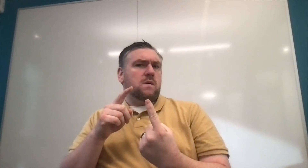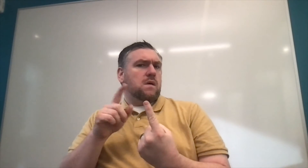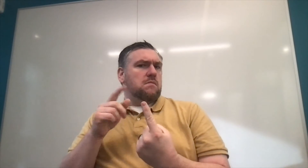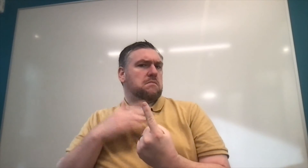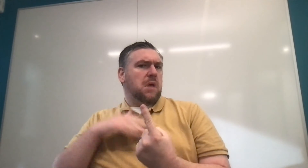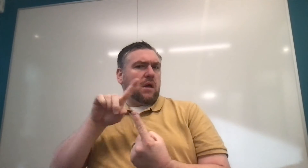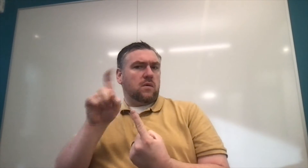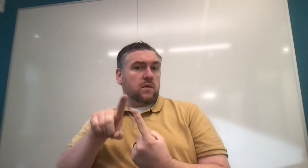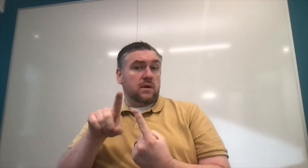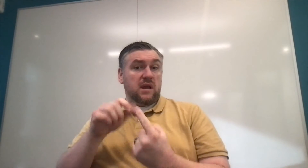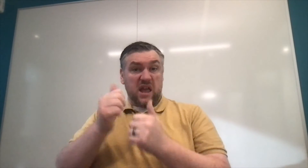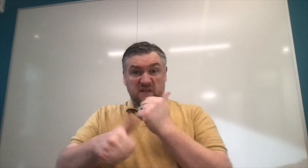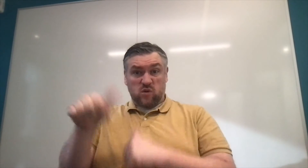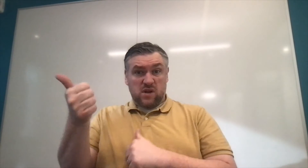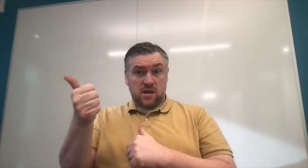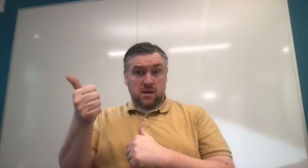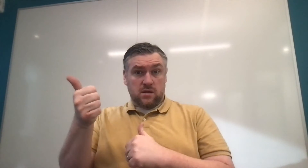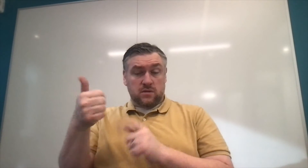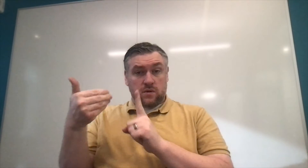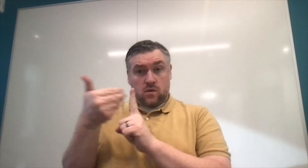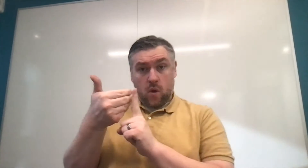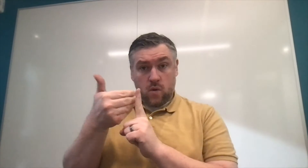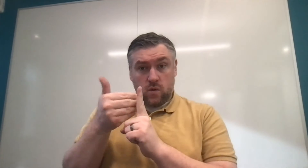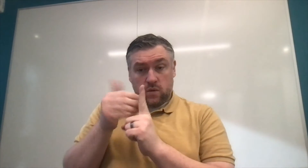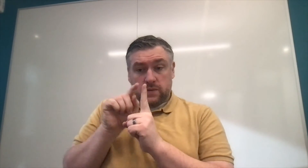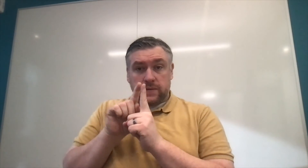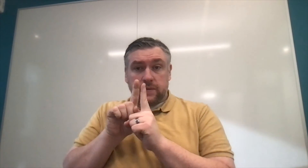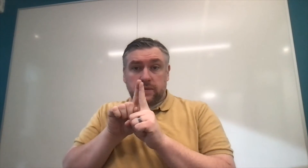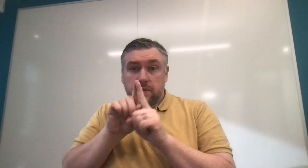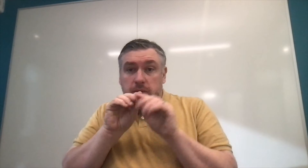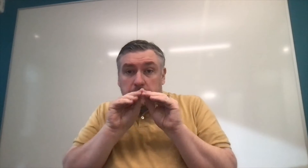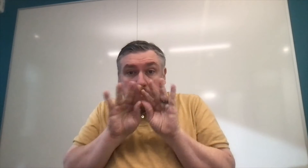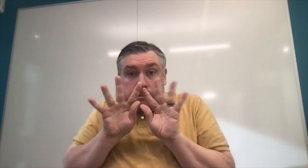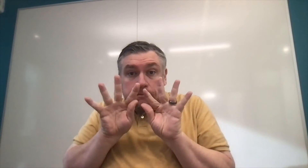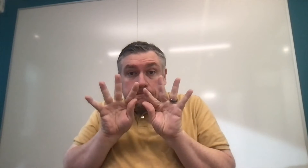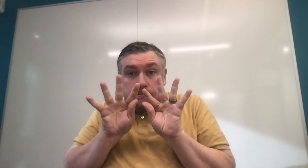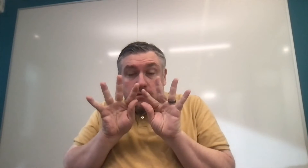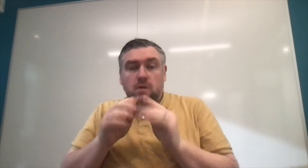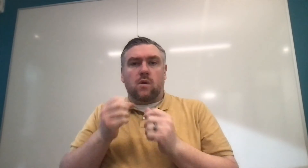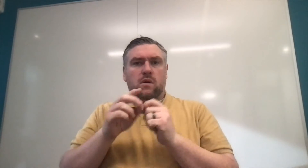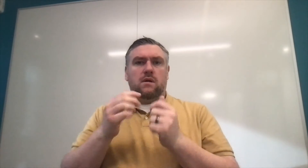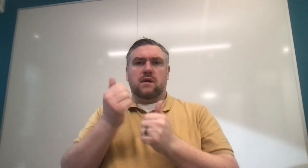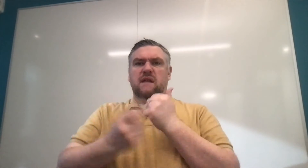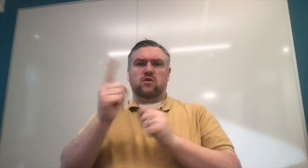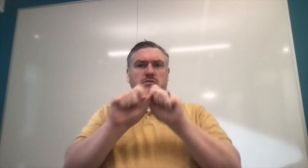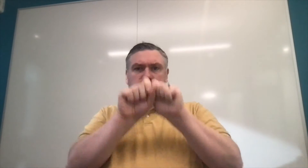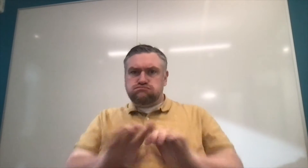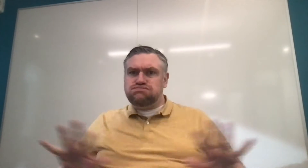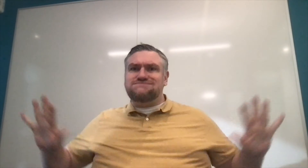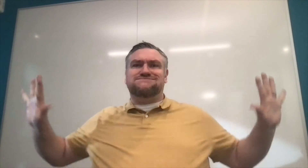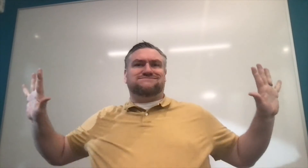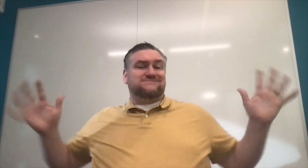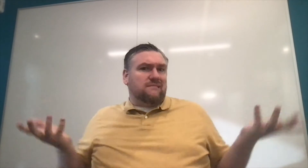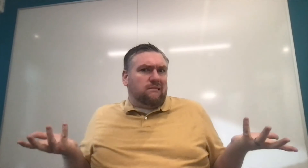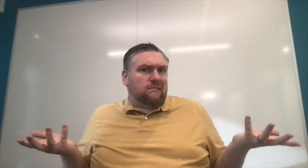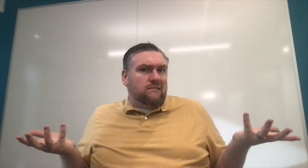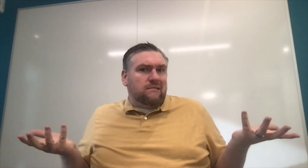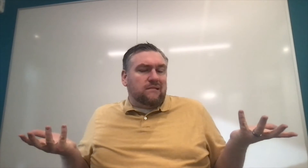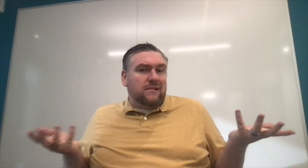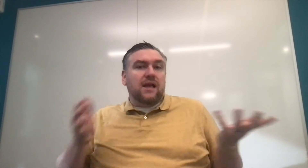middle. But my question is everybody else close to that? Barely spread out, or are they very spread